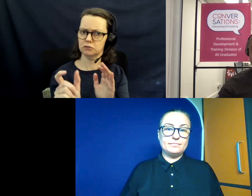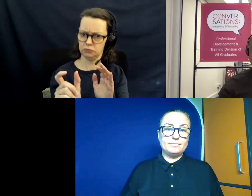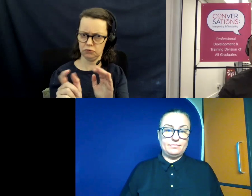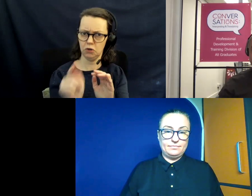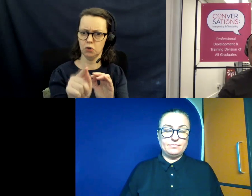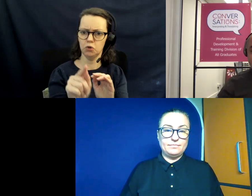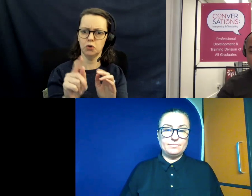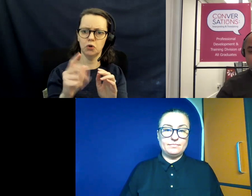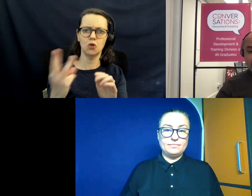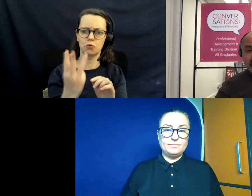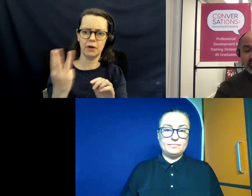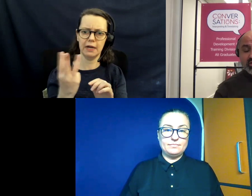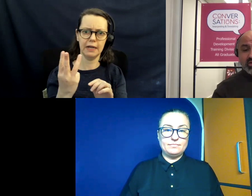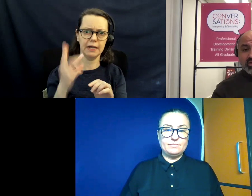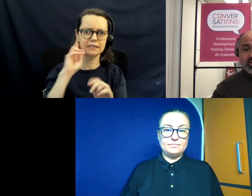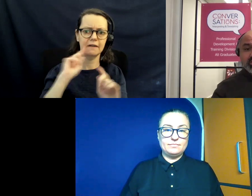the other three